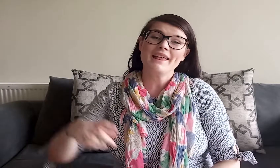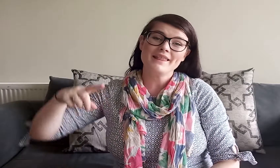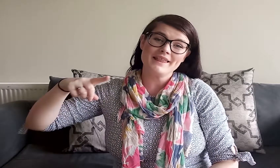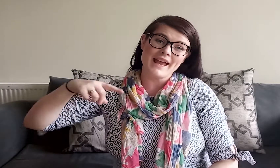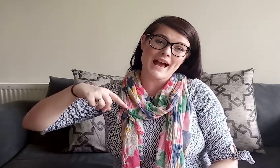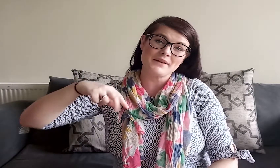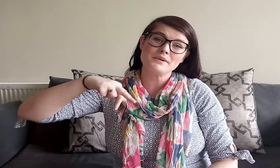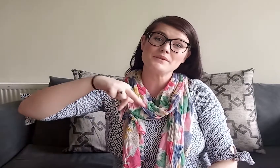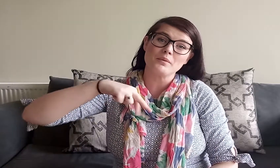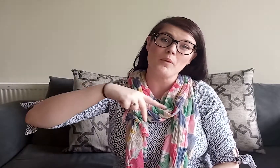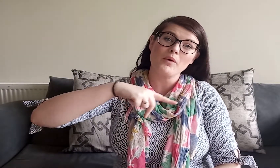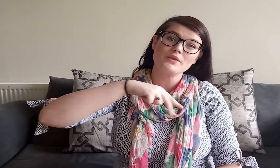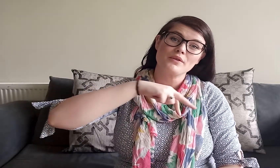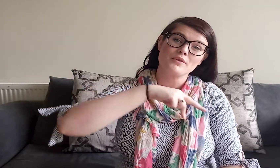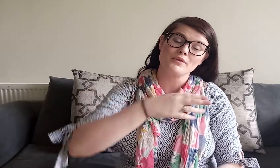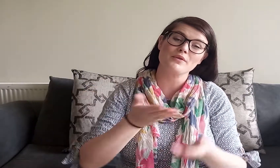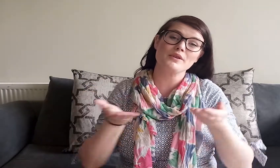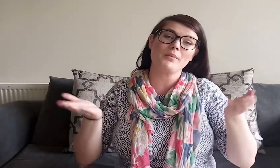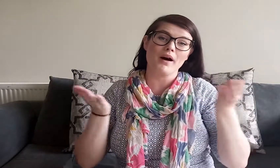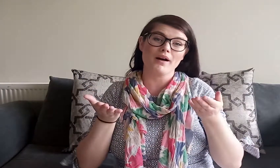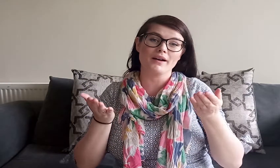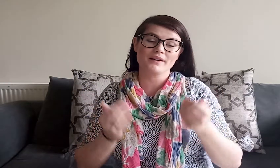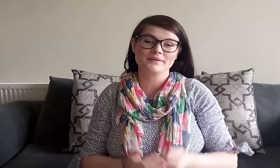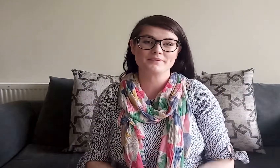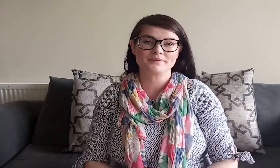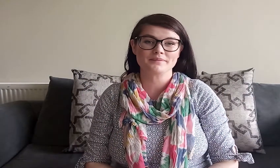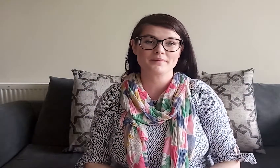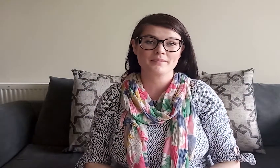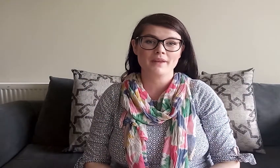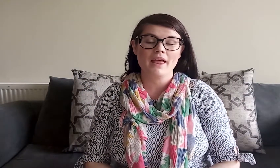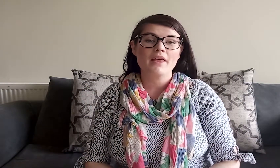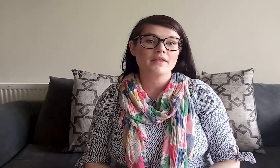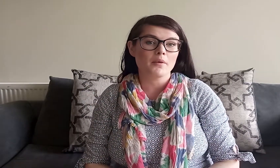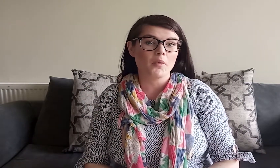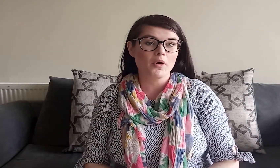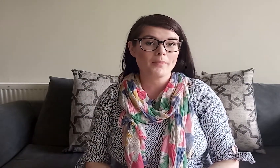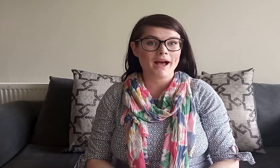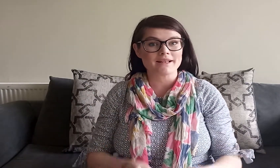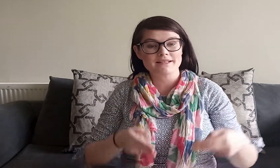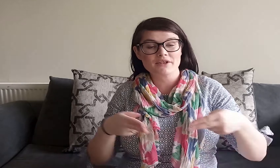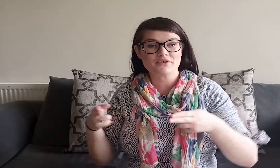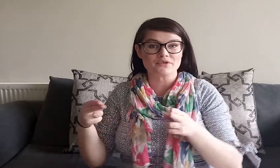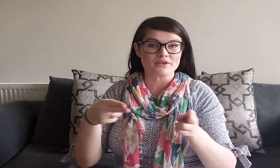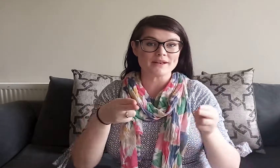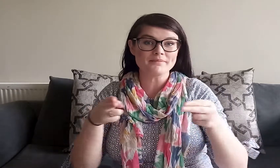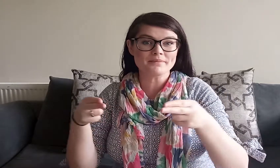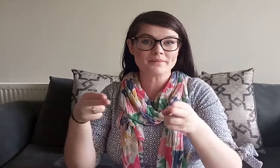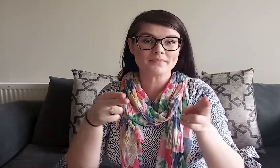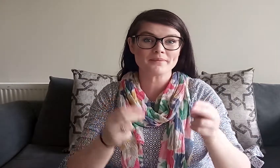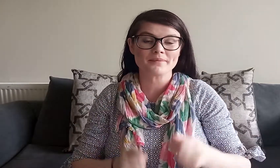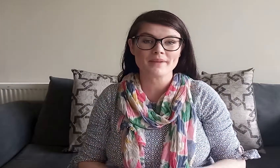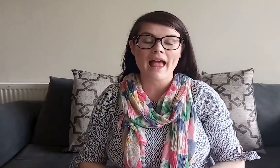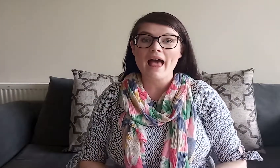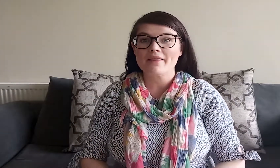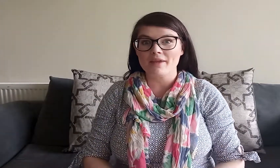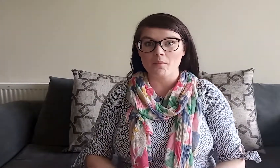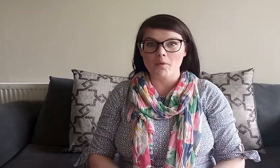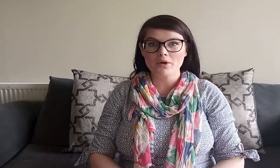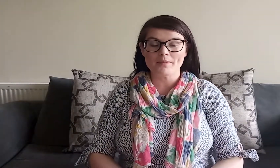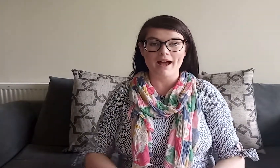The animals walked through the park. They walked past a stream. They walked past